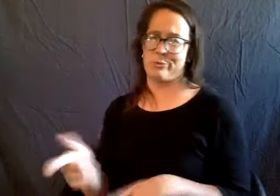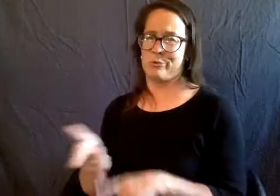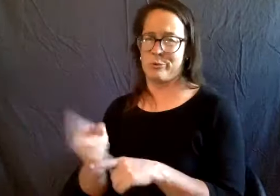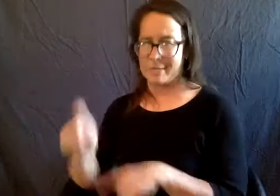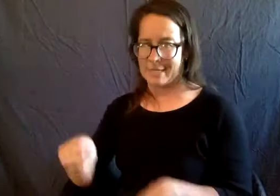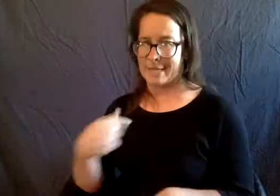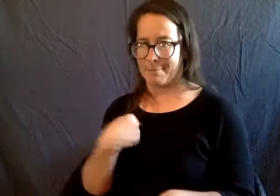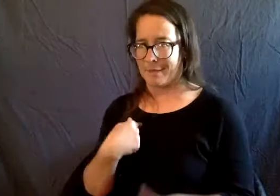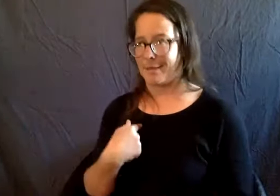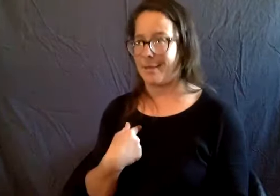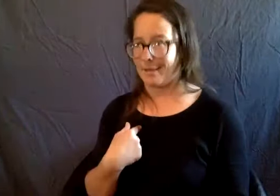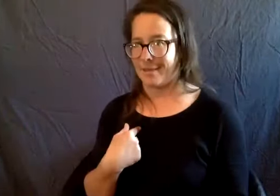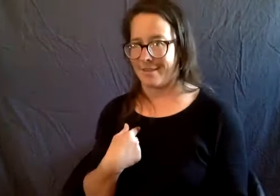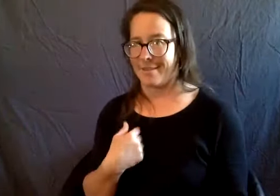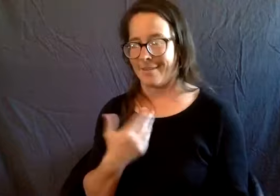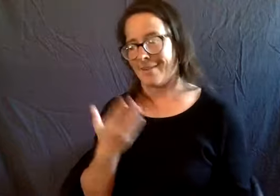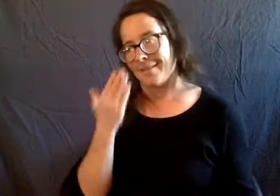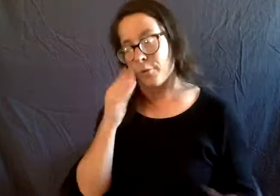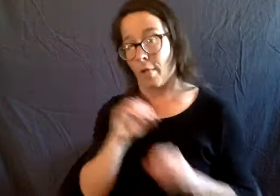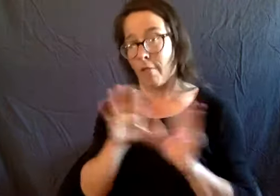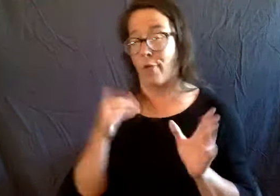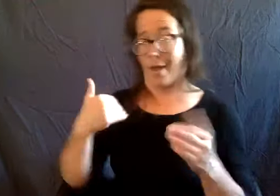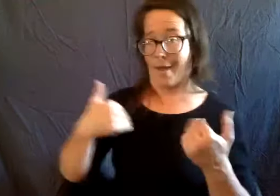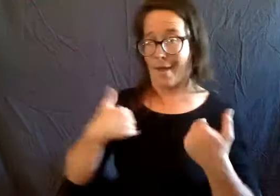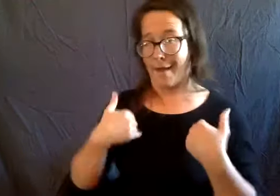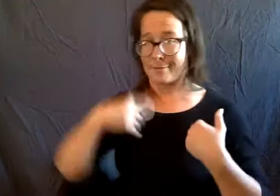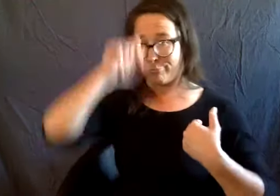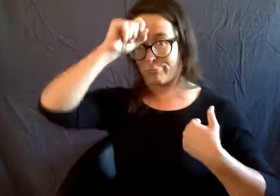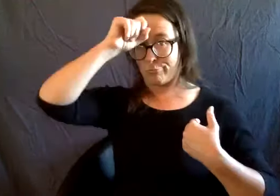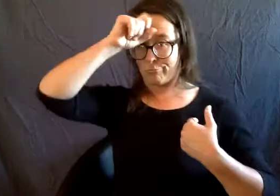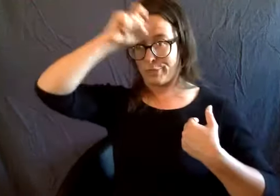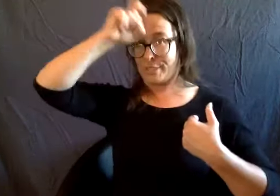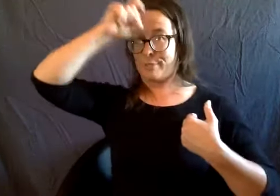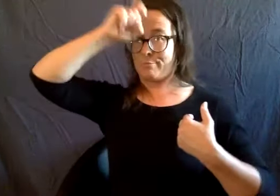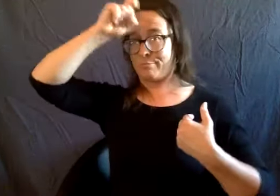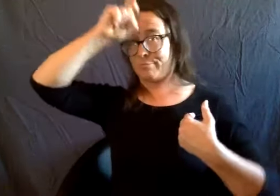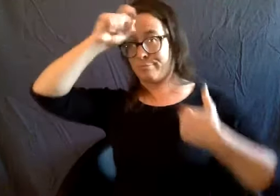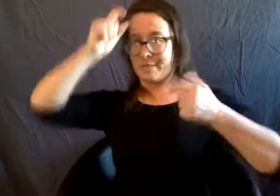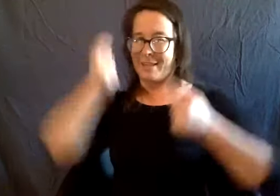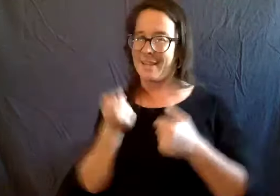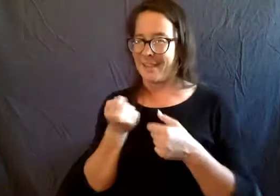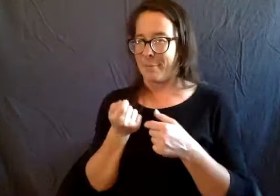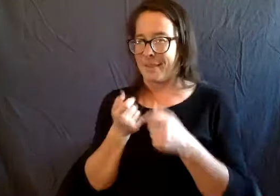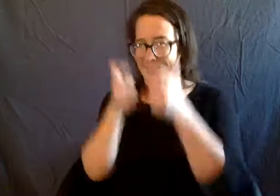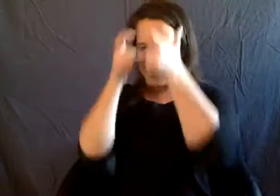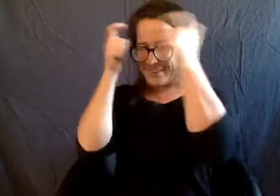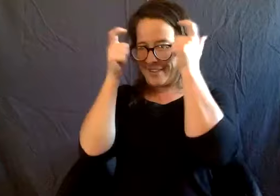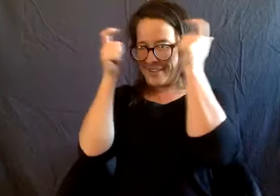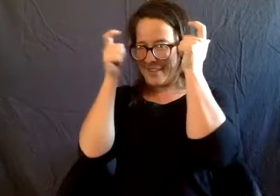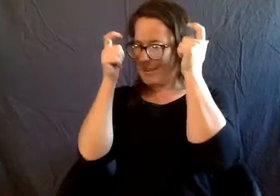I will keep coming back, because clearly I've got some wisdom. One family day under my belt, so I'll keep coming back, right? I mean, you talk about